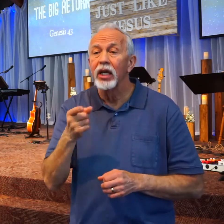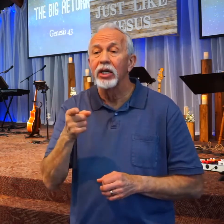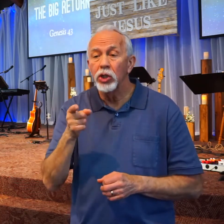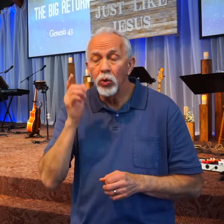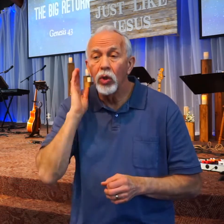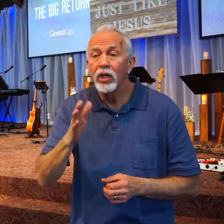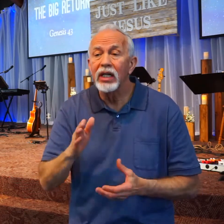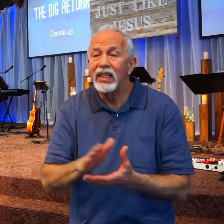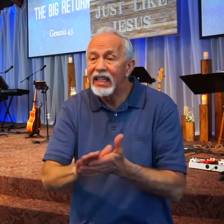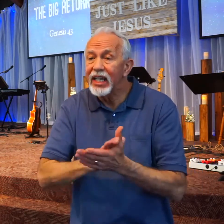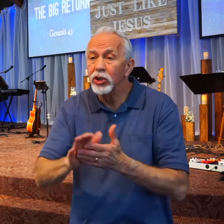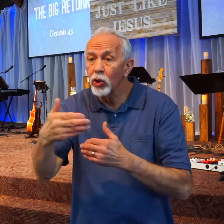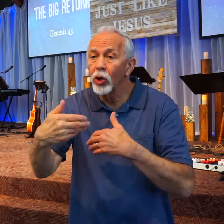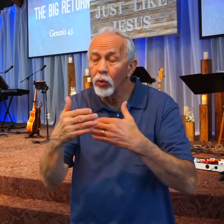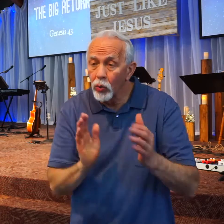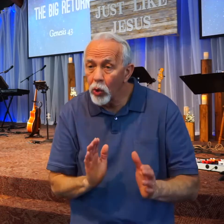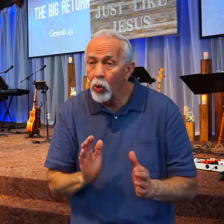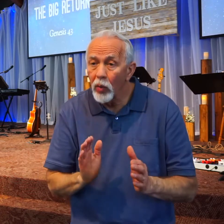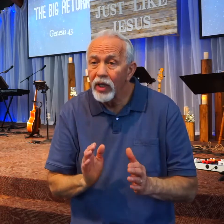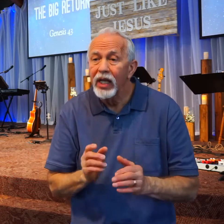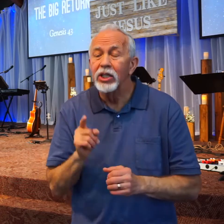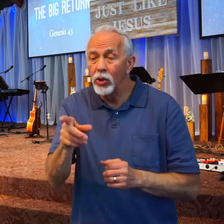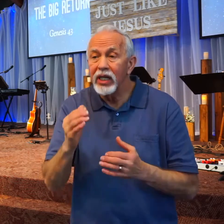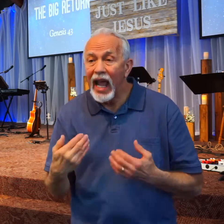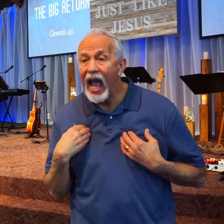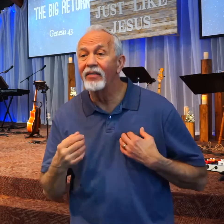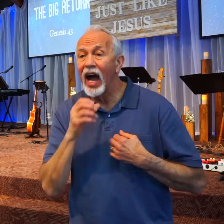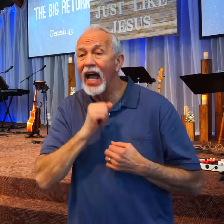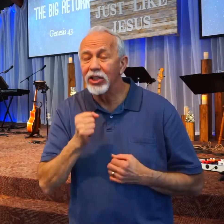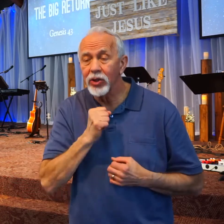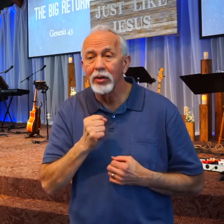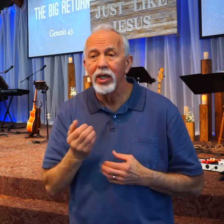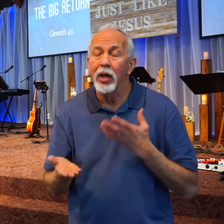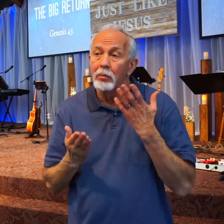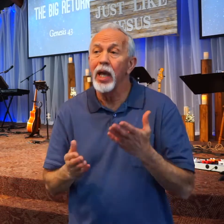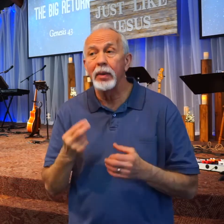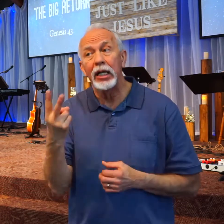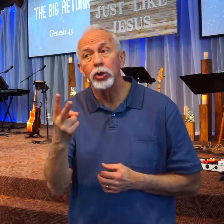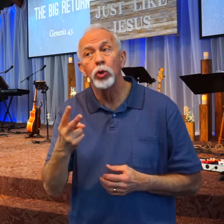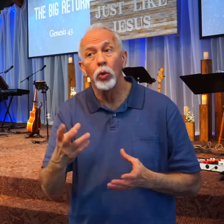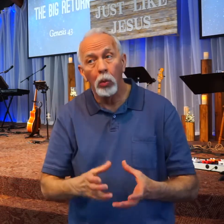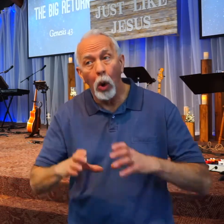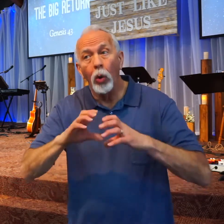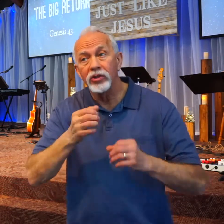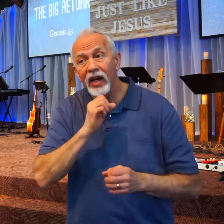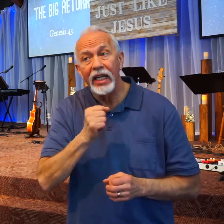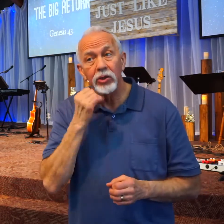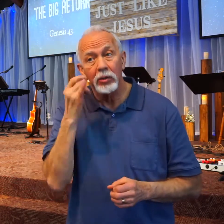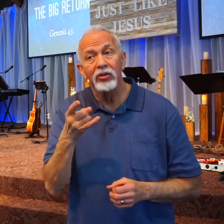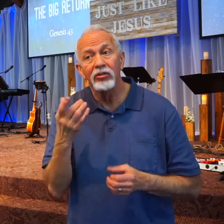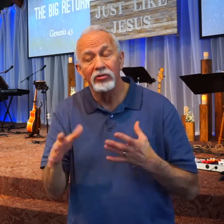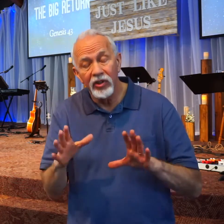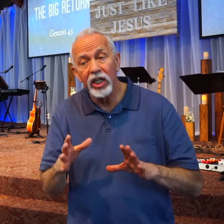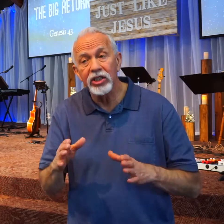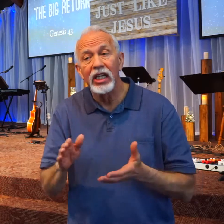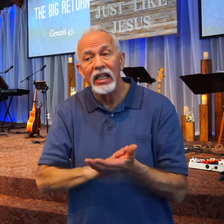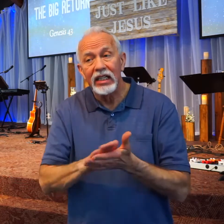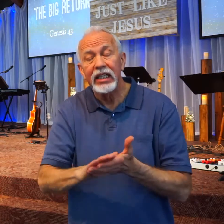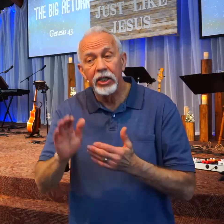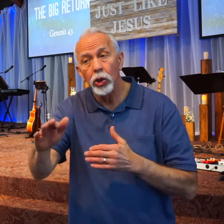could have cleaned that room three times by now and had not only one bowl of ice cream, but two bowls. I'm passionate about